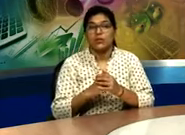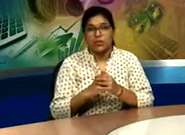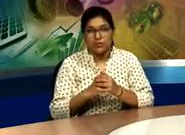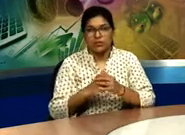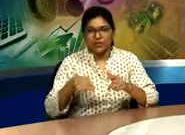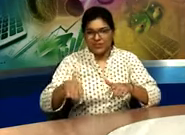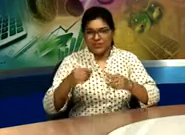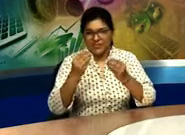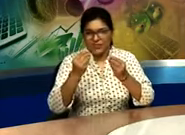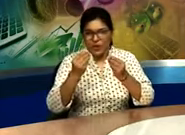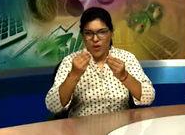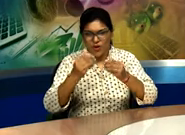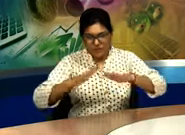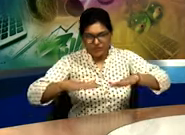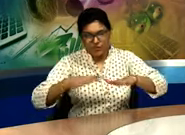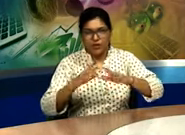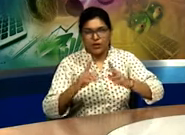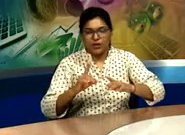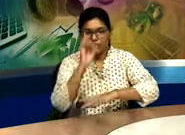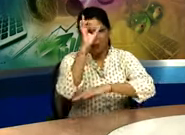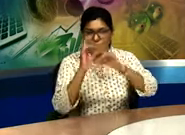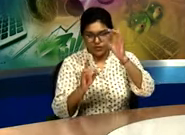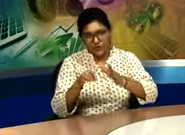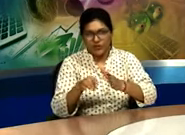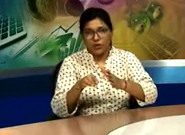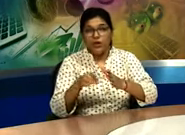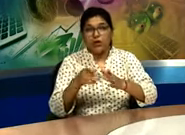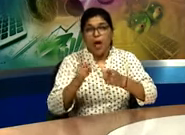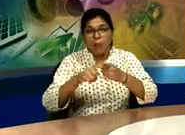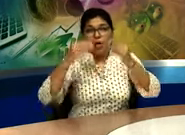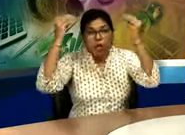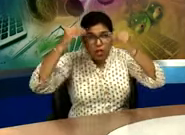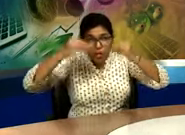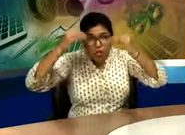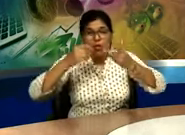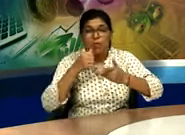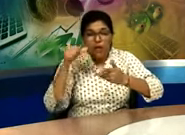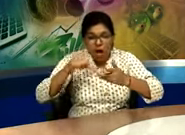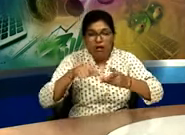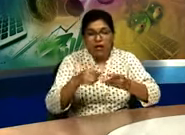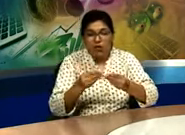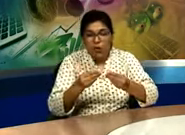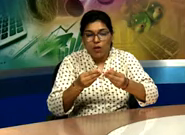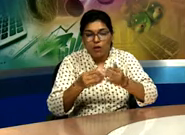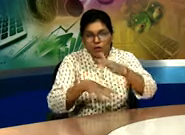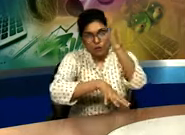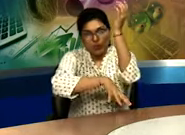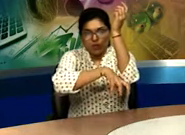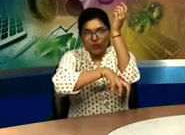And the main third benefit which we get from these banyan trees